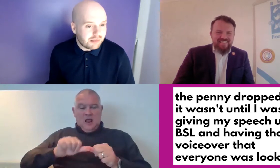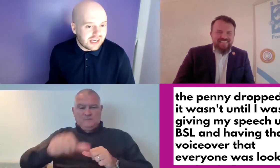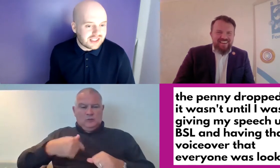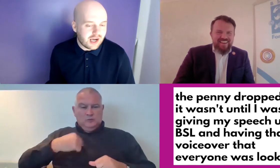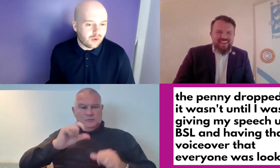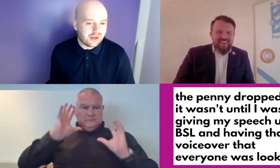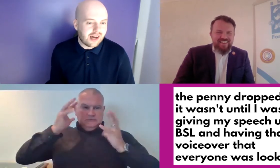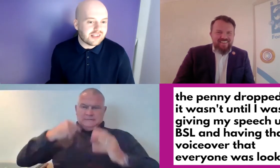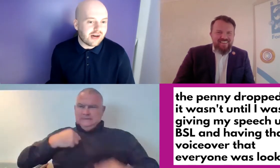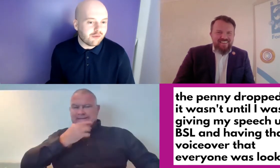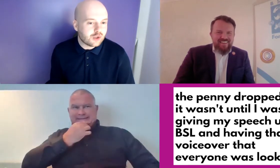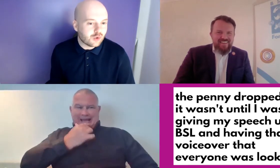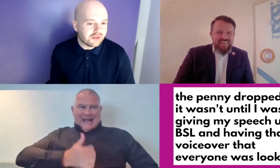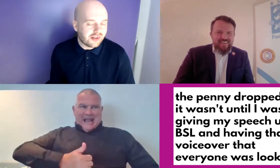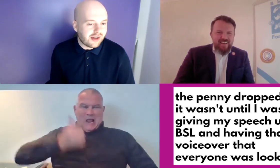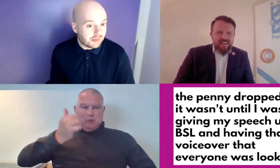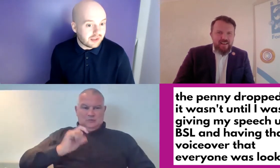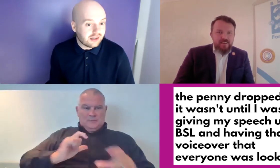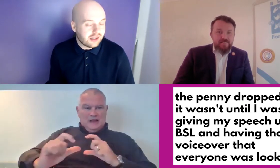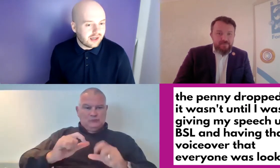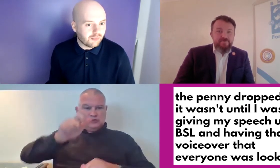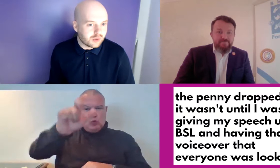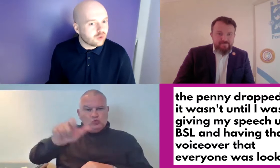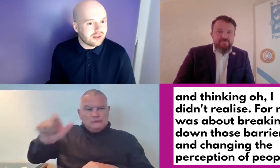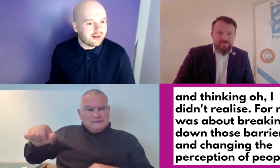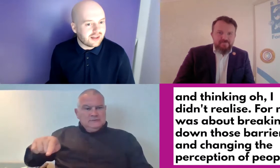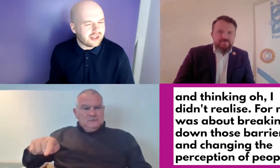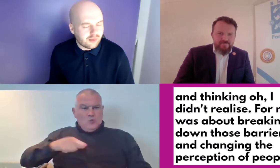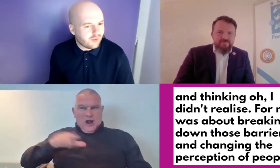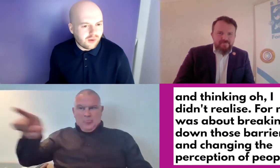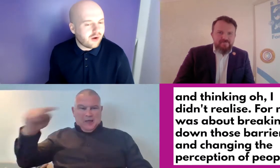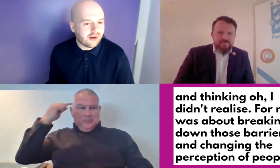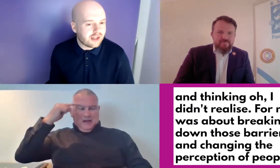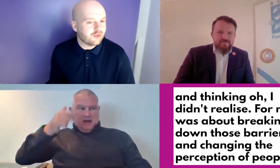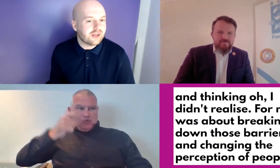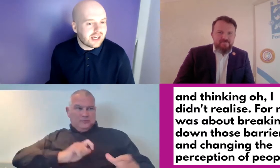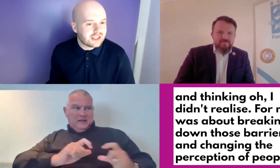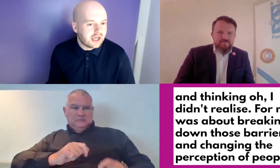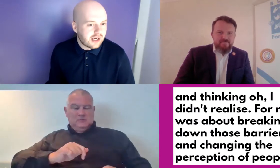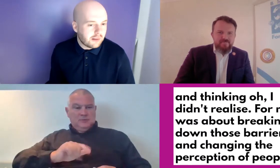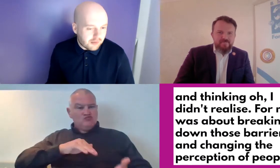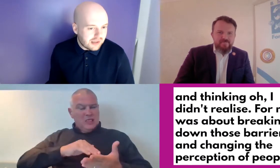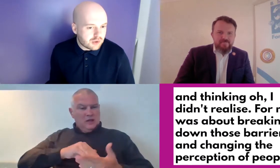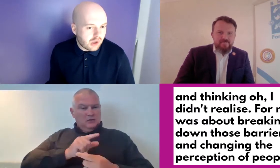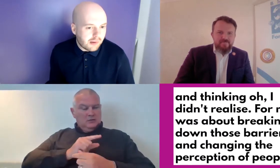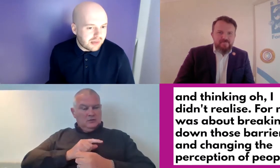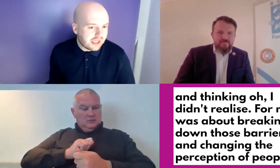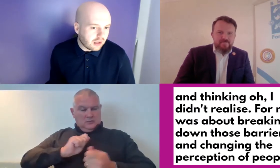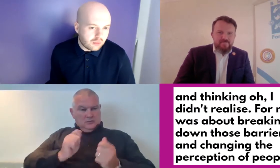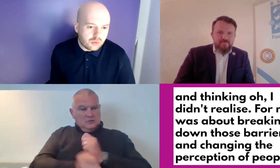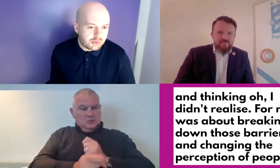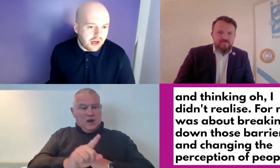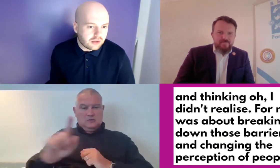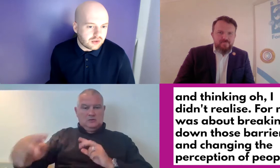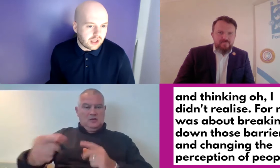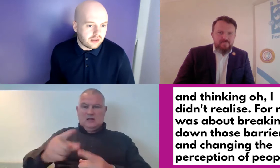using BSL and having that voiceover that everybody was looking and thinking, oh, I didn't realise. For me, it was all about breaking down